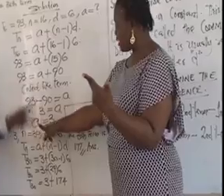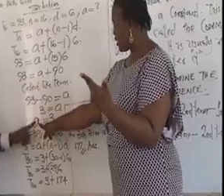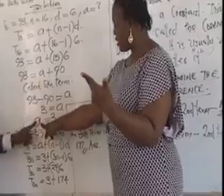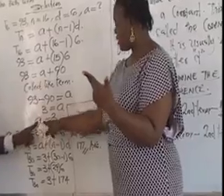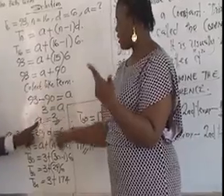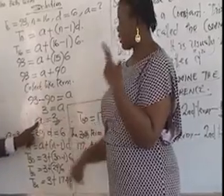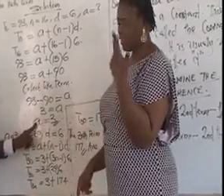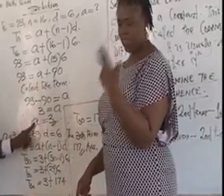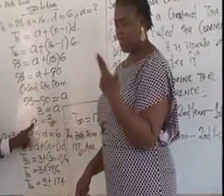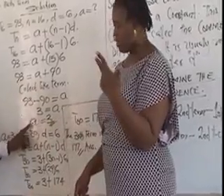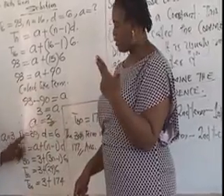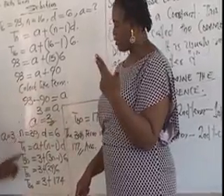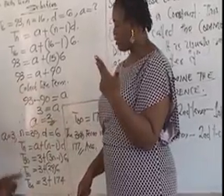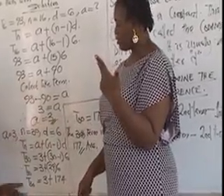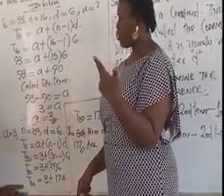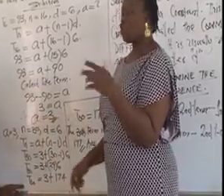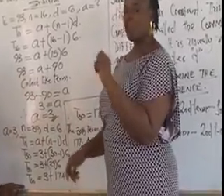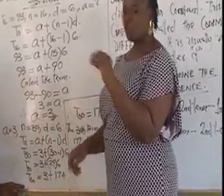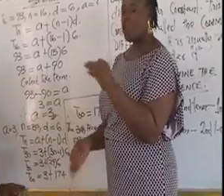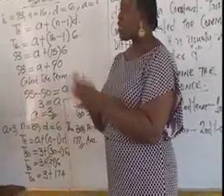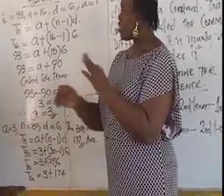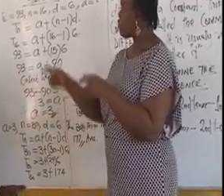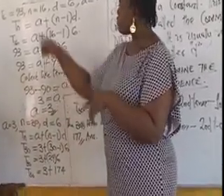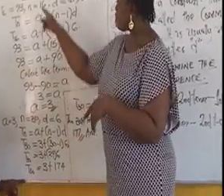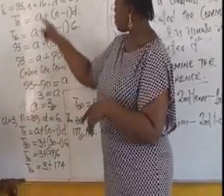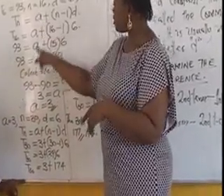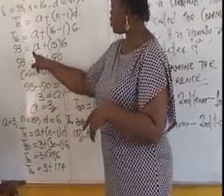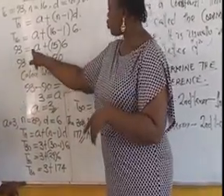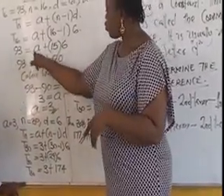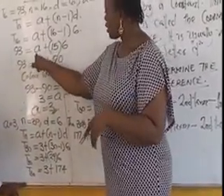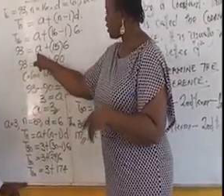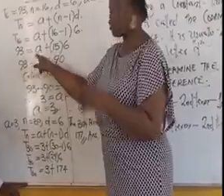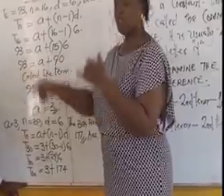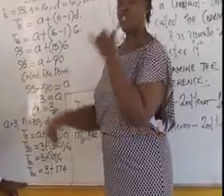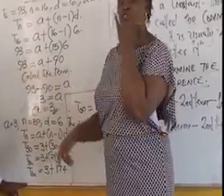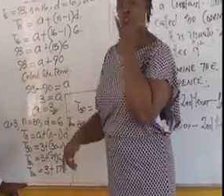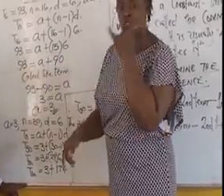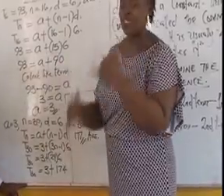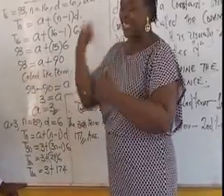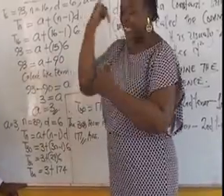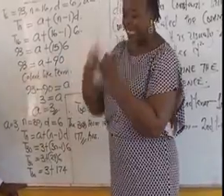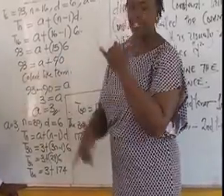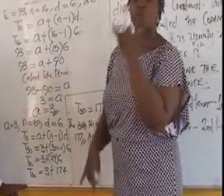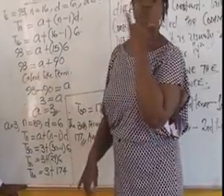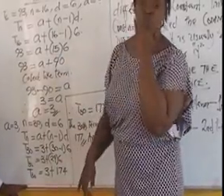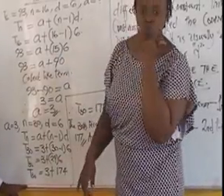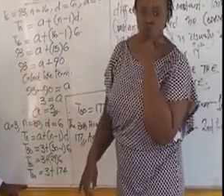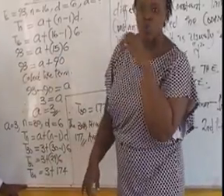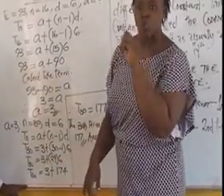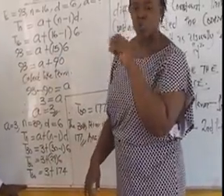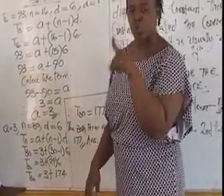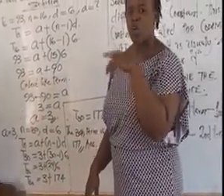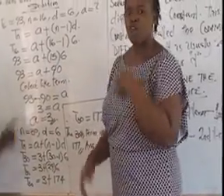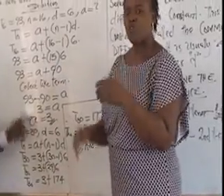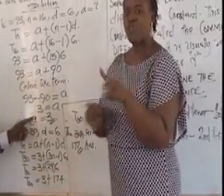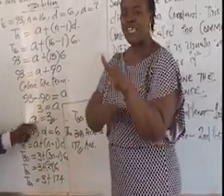got this first term wrongly, it will affect the second solution. And that's why you must be careful. It's not a direct